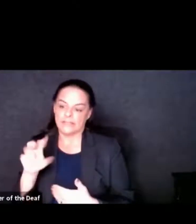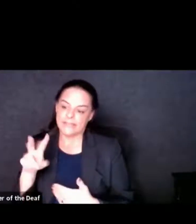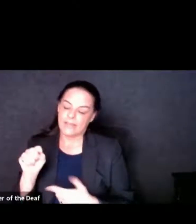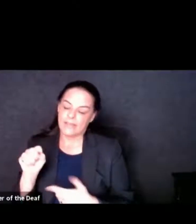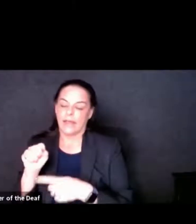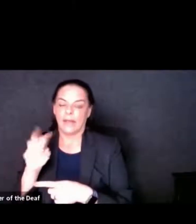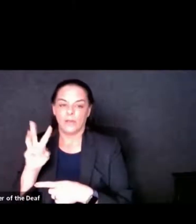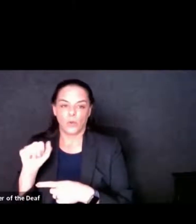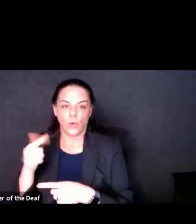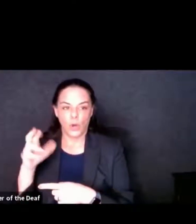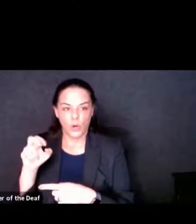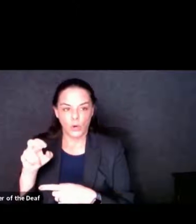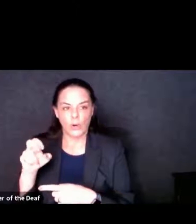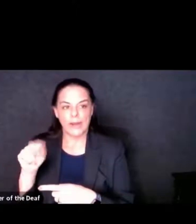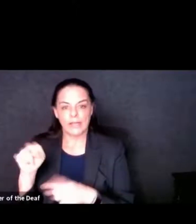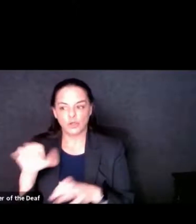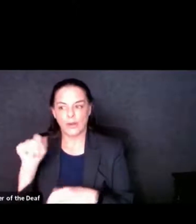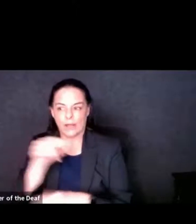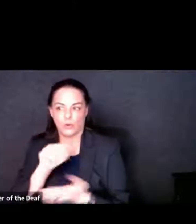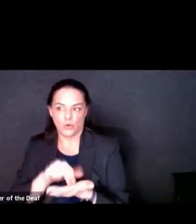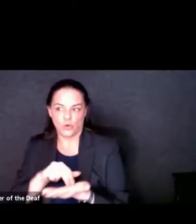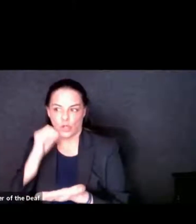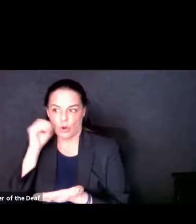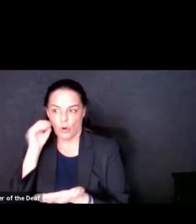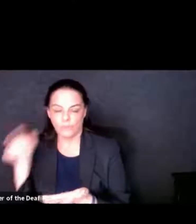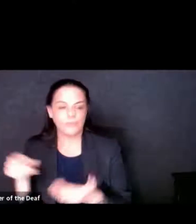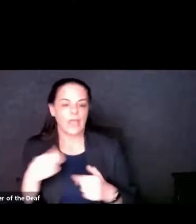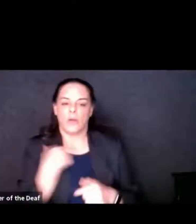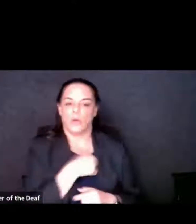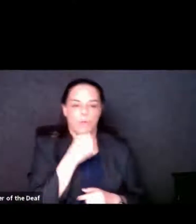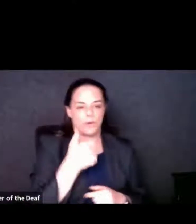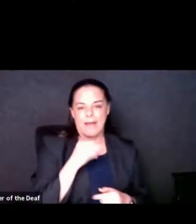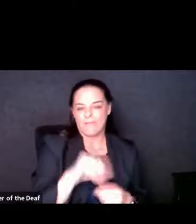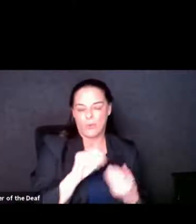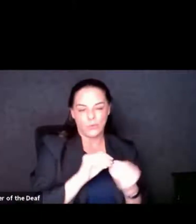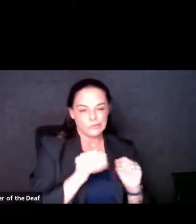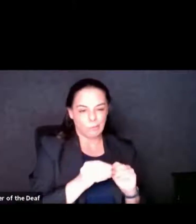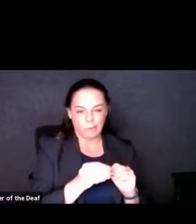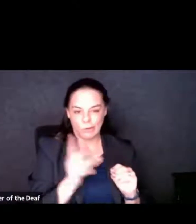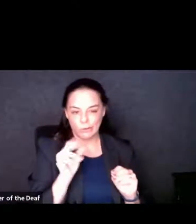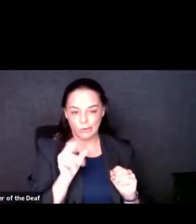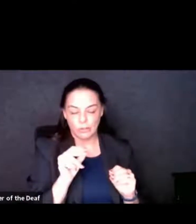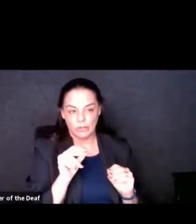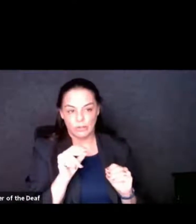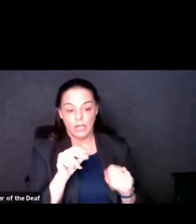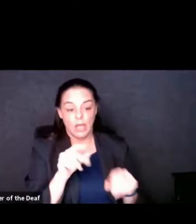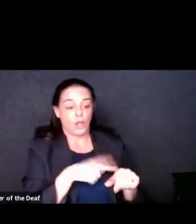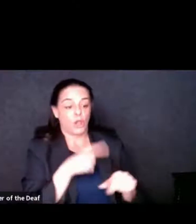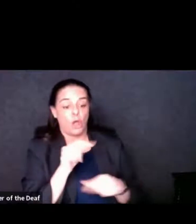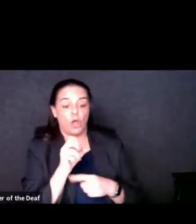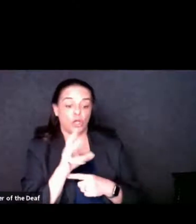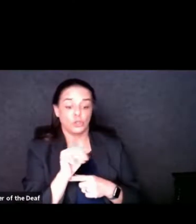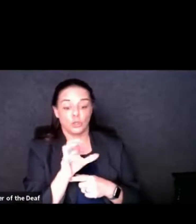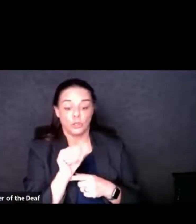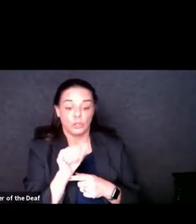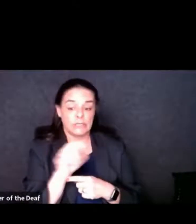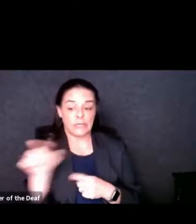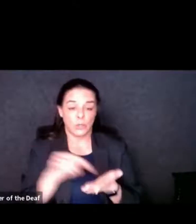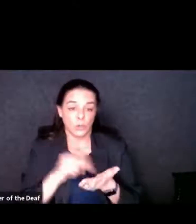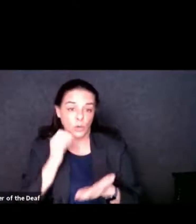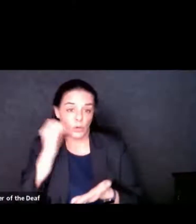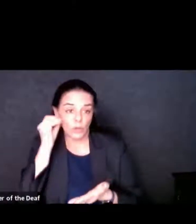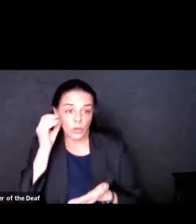in long-term care facilities? We don't actually have that breakdown via long-term care or people that aren't